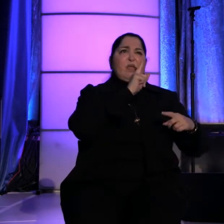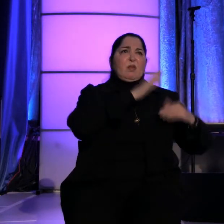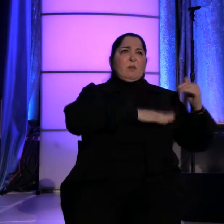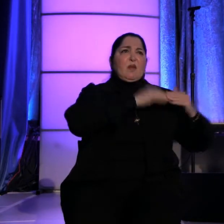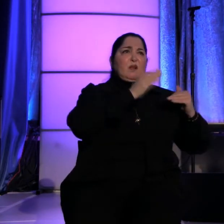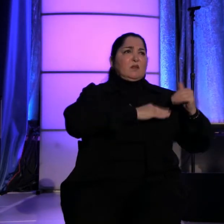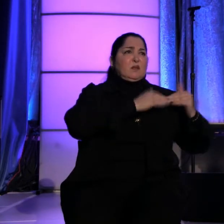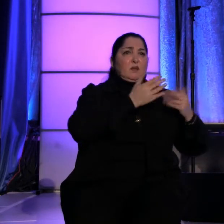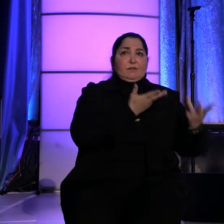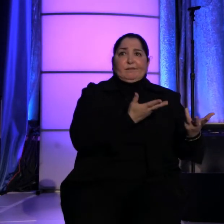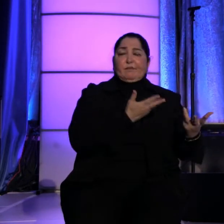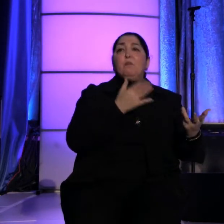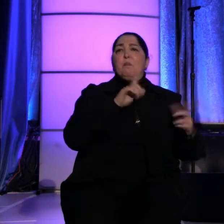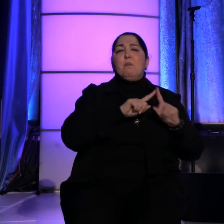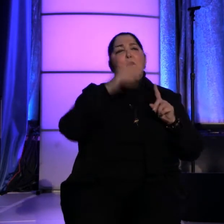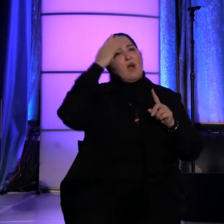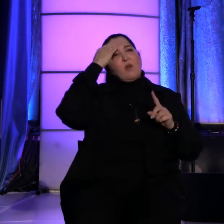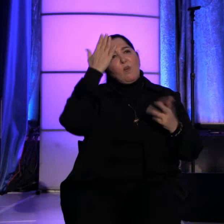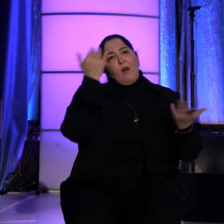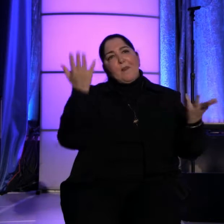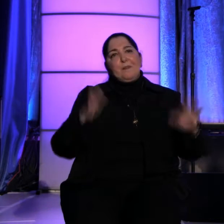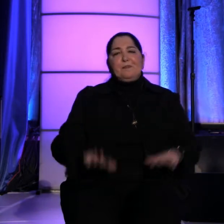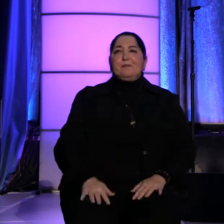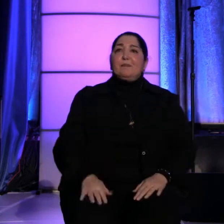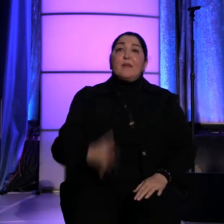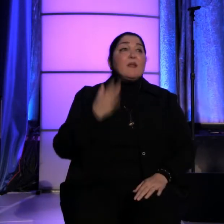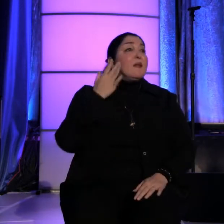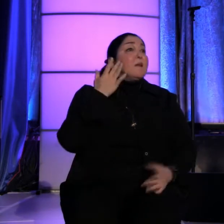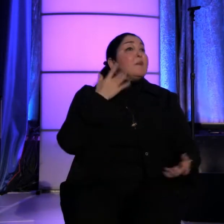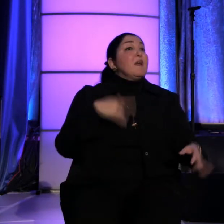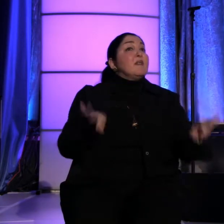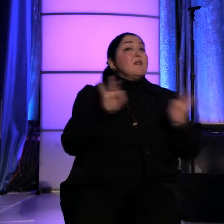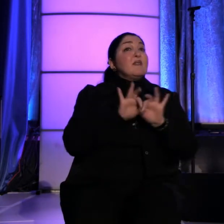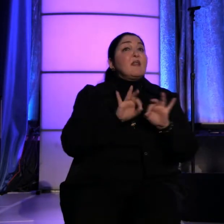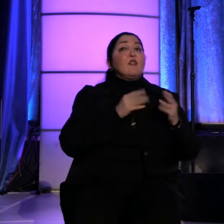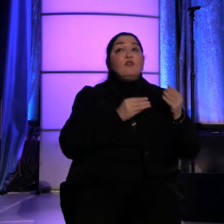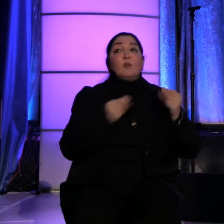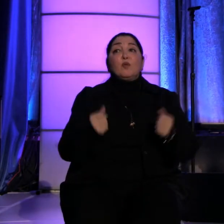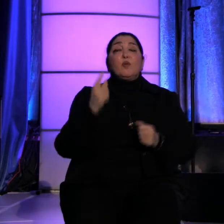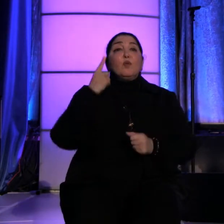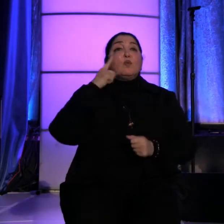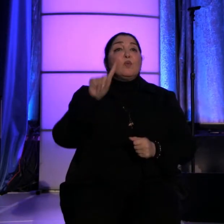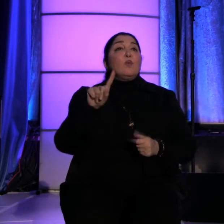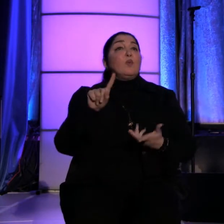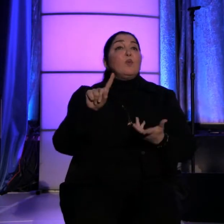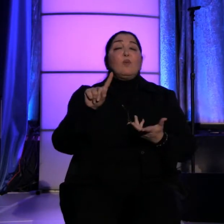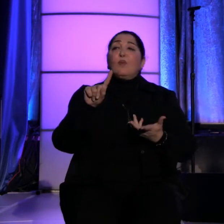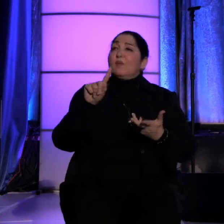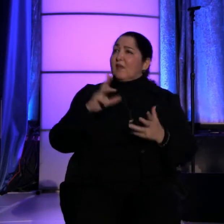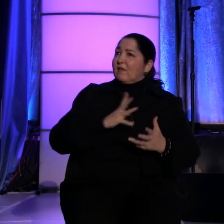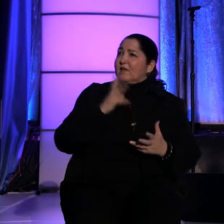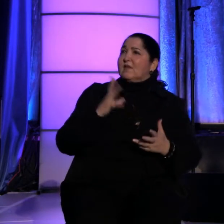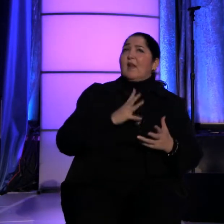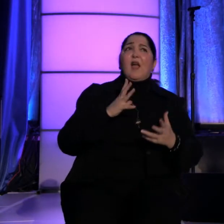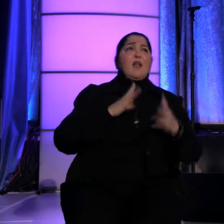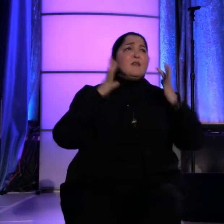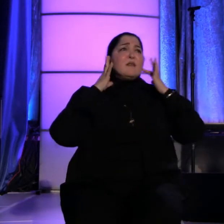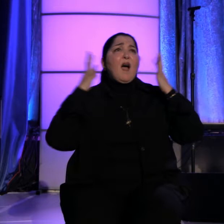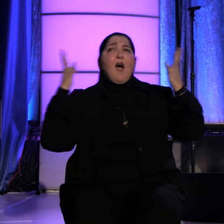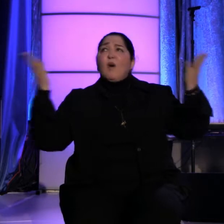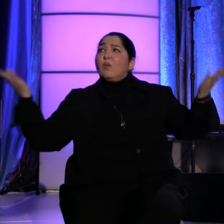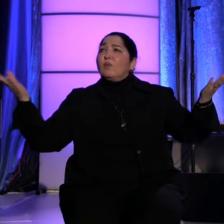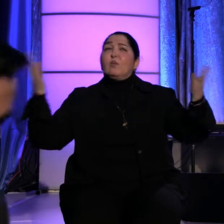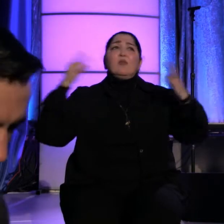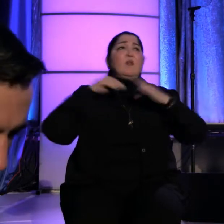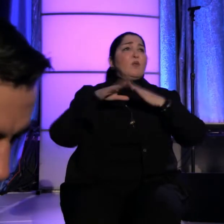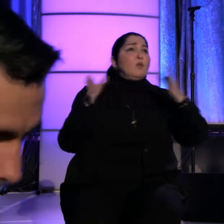But I knew why I was talking about low-velocity ductwork. Because it contributed to the successful, sophisticated acoustics, and